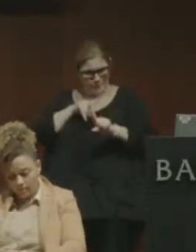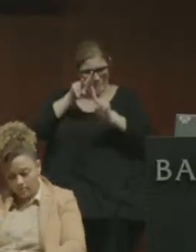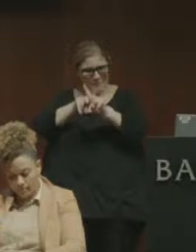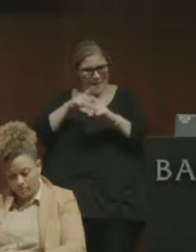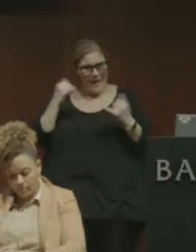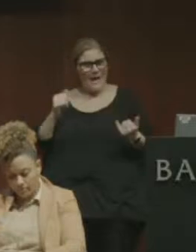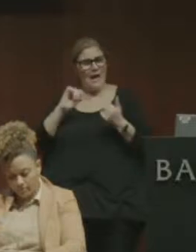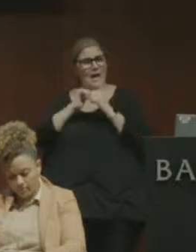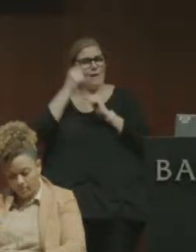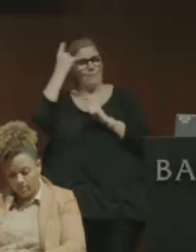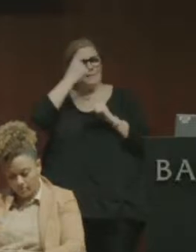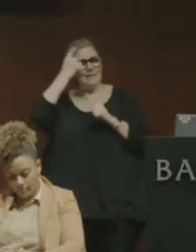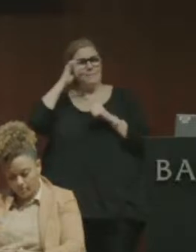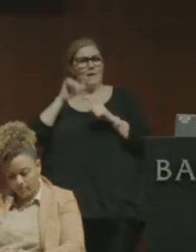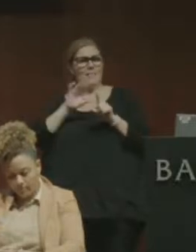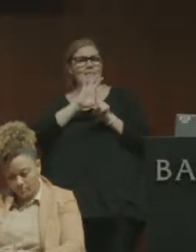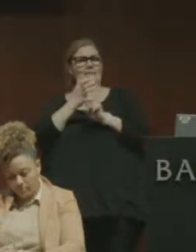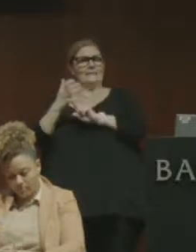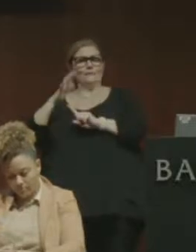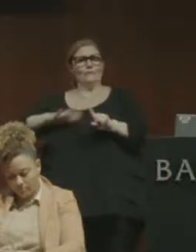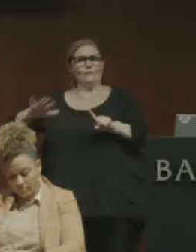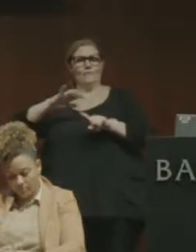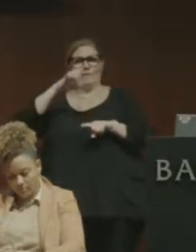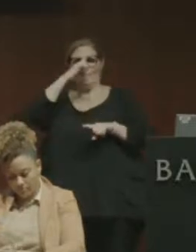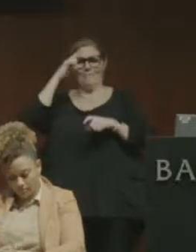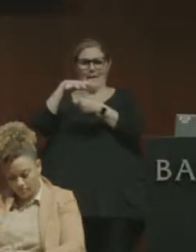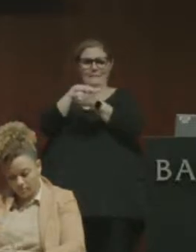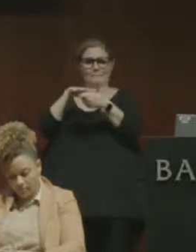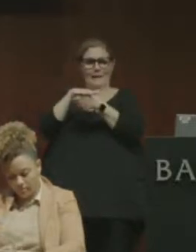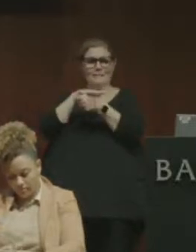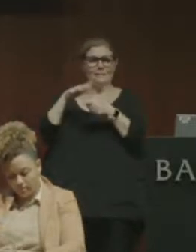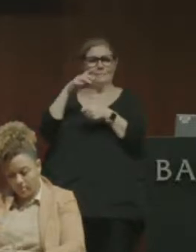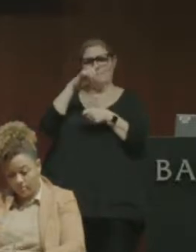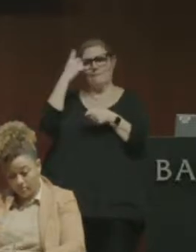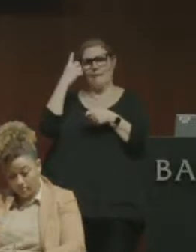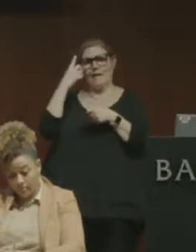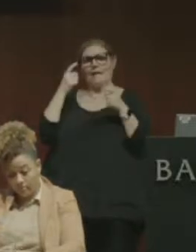we think about the conditionality of Black spaces' sovereignty.